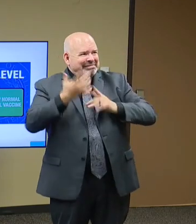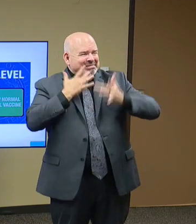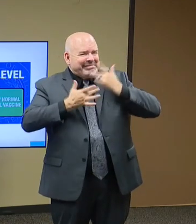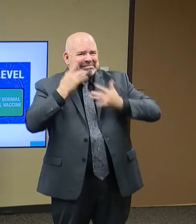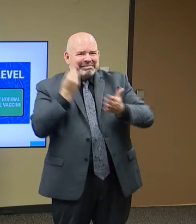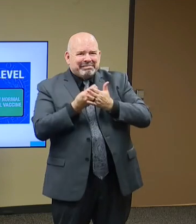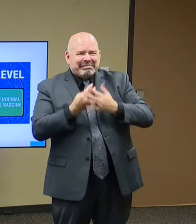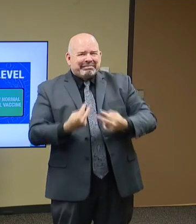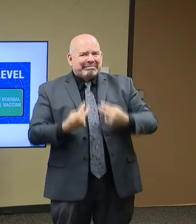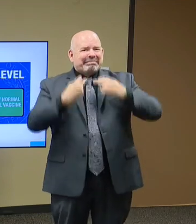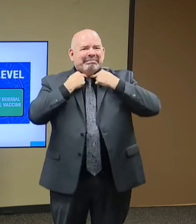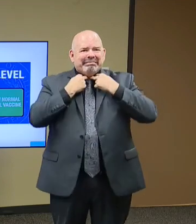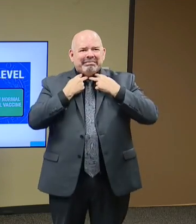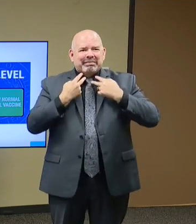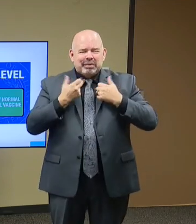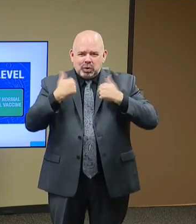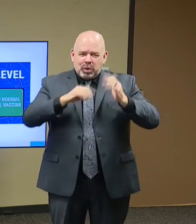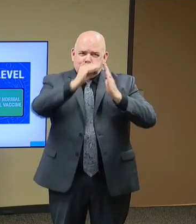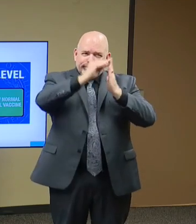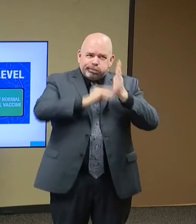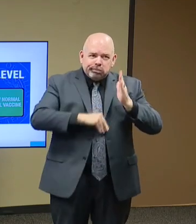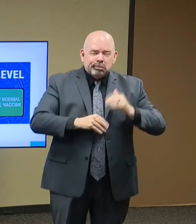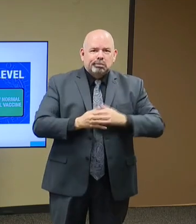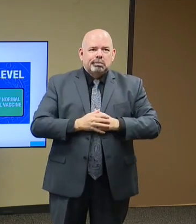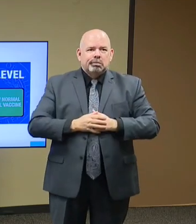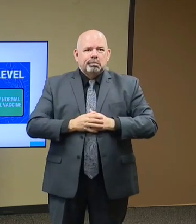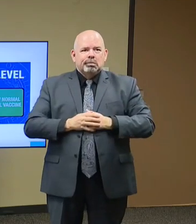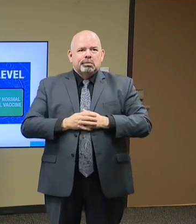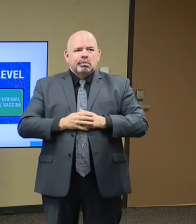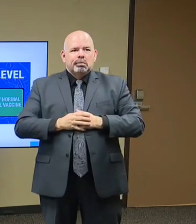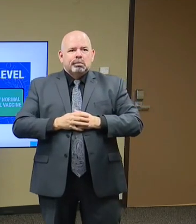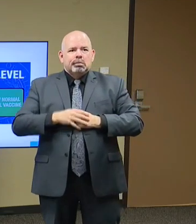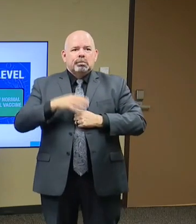end of the year, December 31 of 2020.